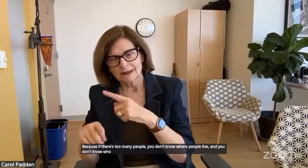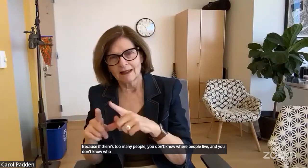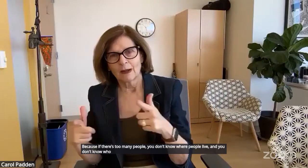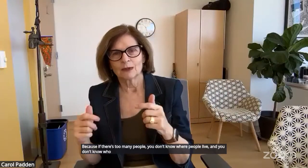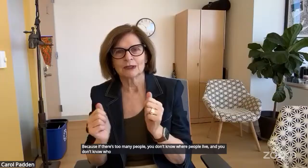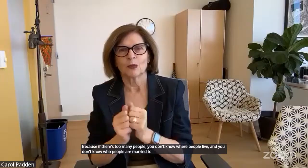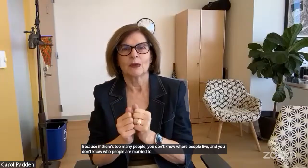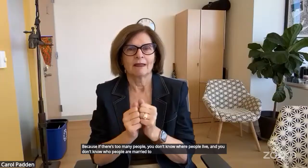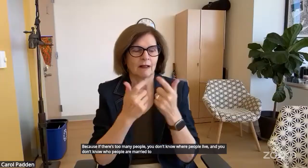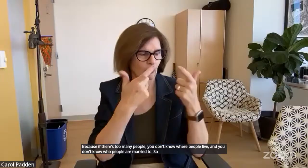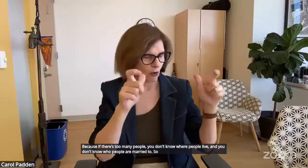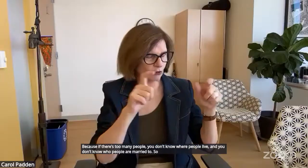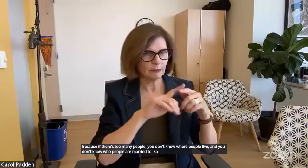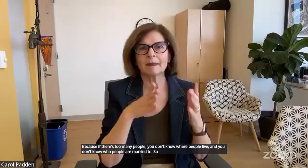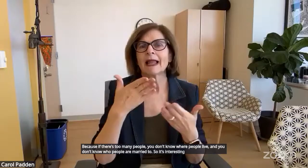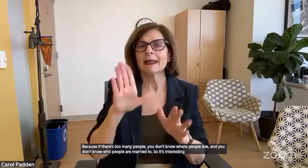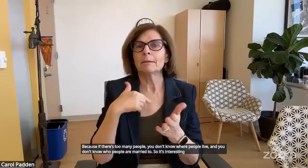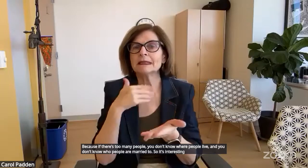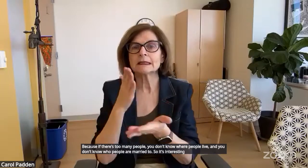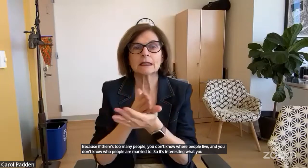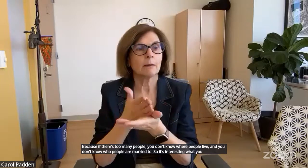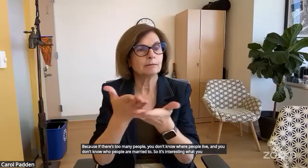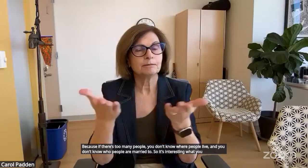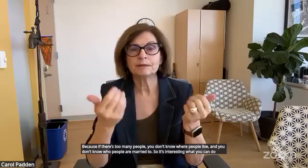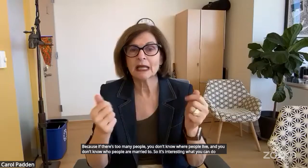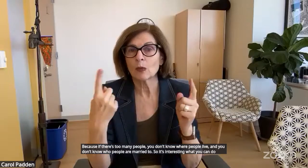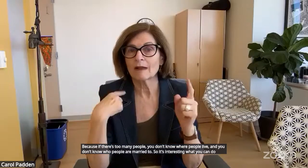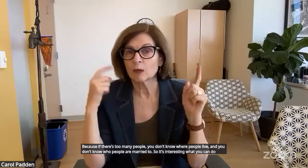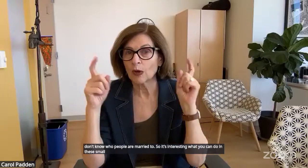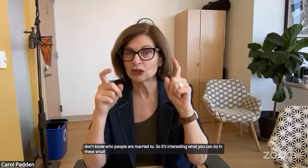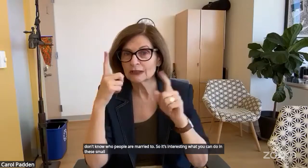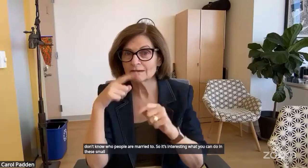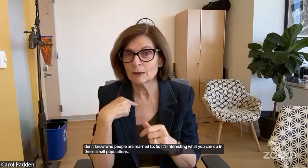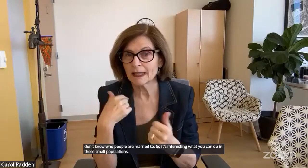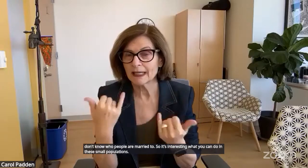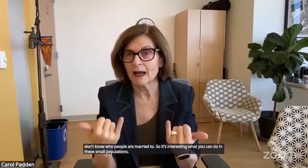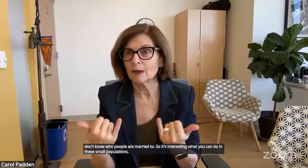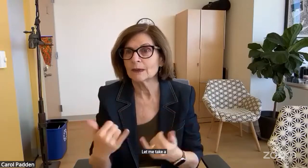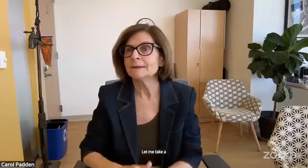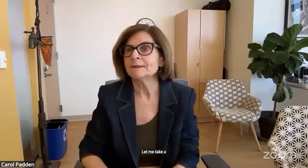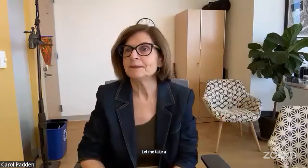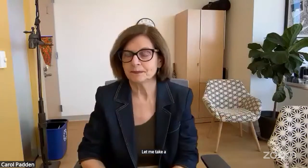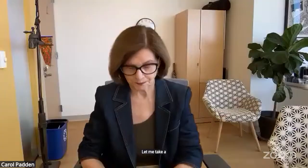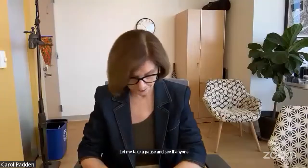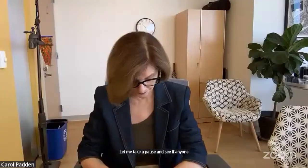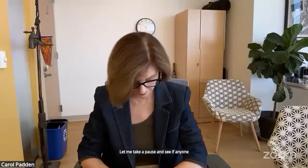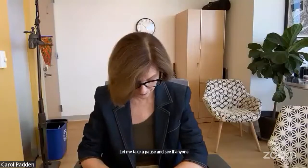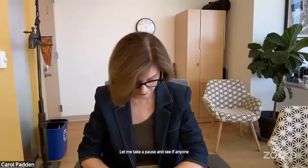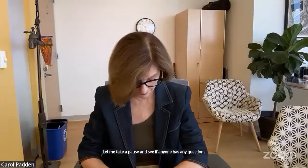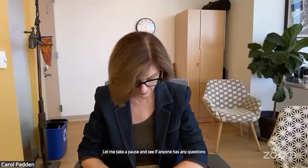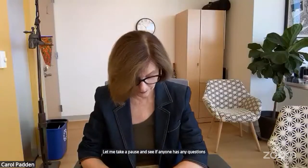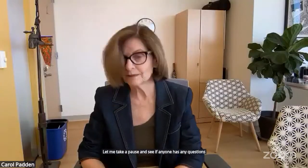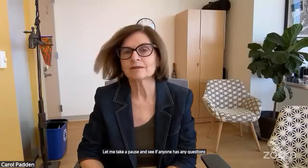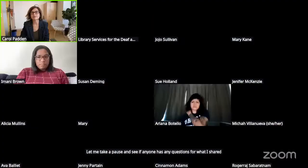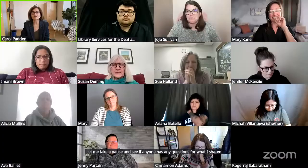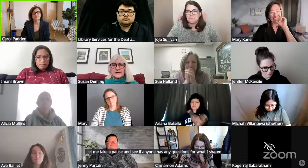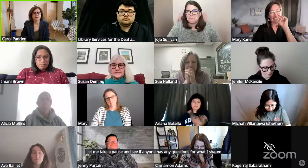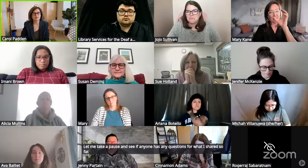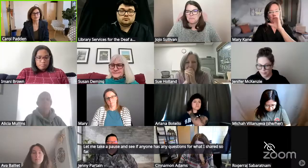to. So it's interesting what you can do in these small populations. Let me take a pause and see if anyone has any questions for what I shared so far. I have to